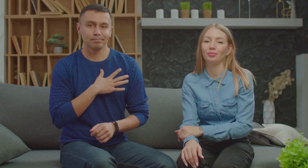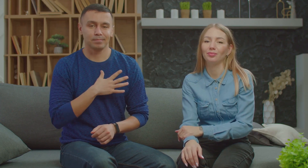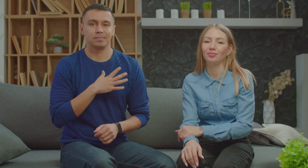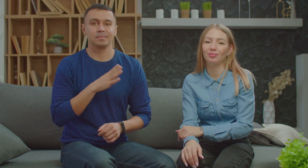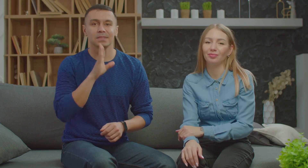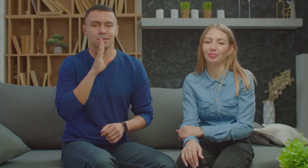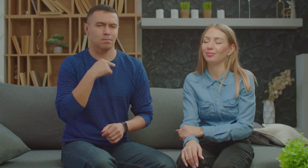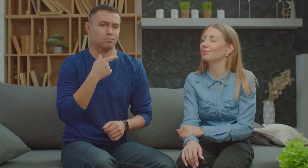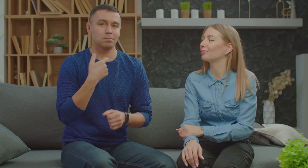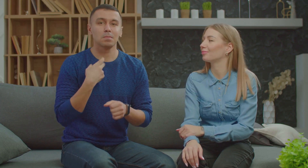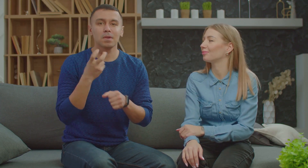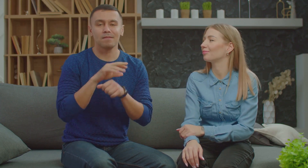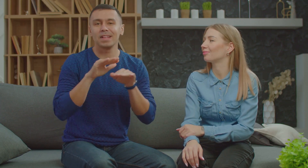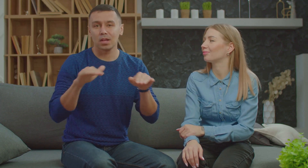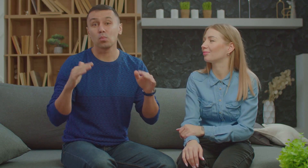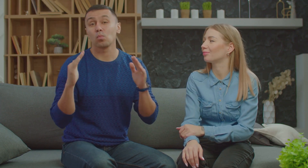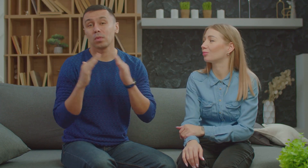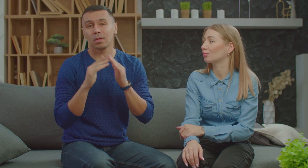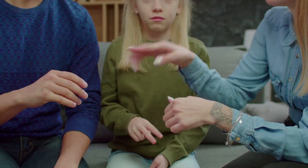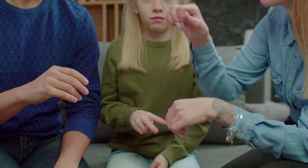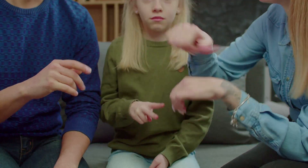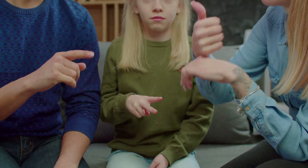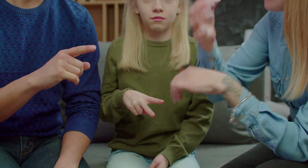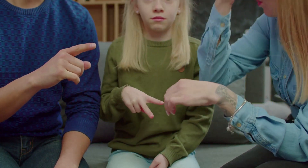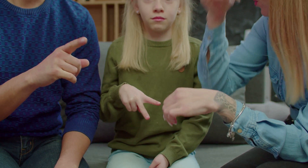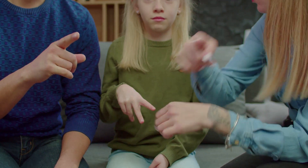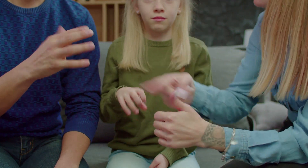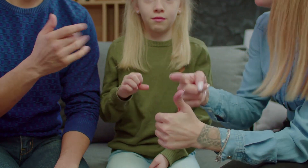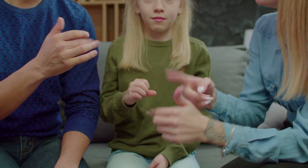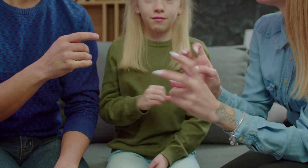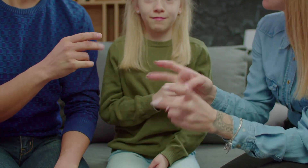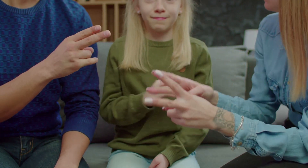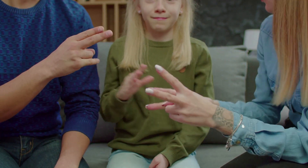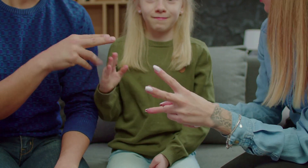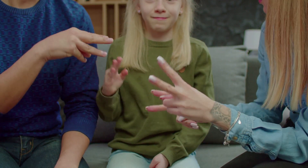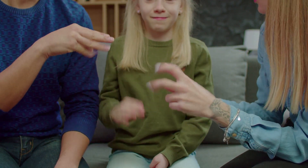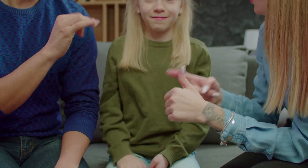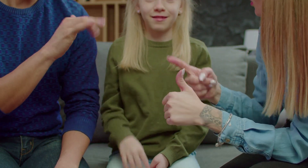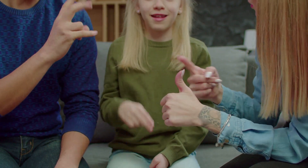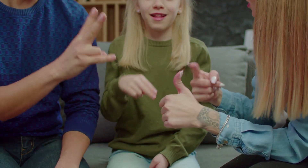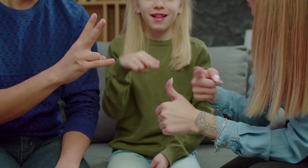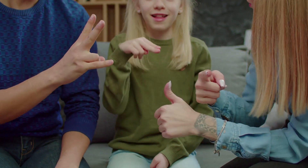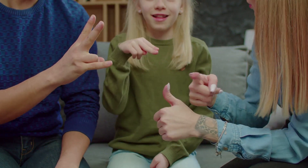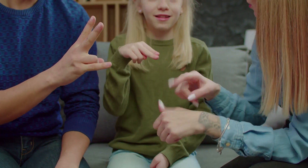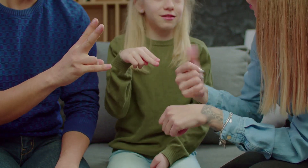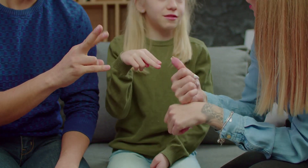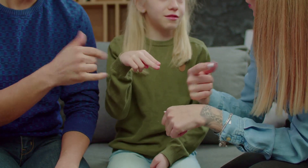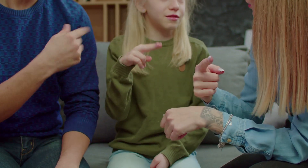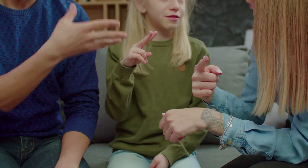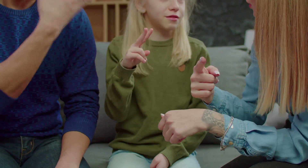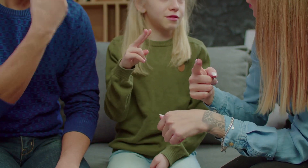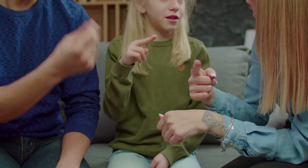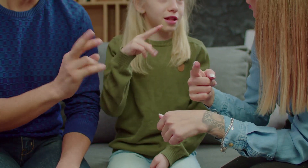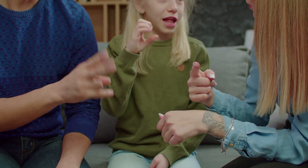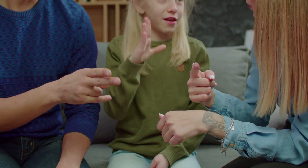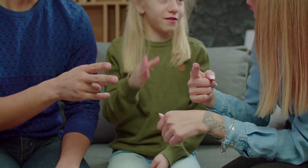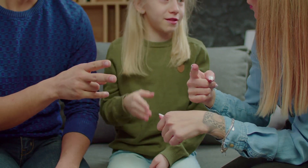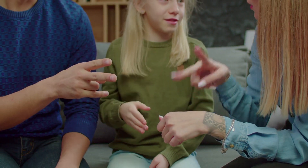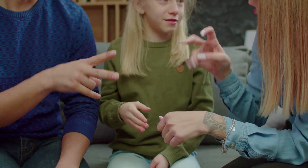and Best Adapted Screenplay. The film tells the unique story of teenager Ruby Rossi, who is torn between her dreams of becoming a singer